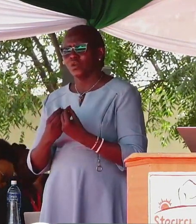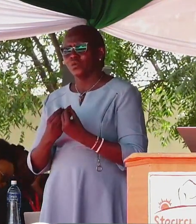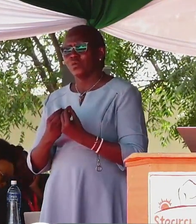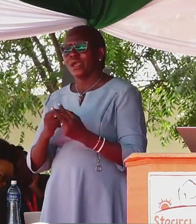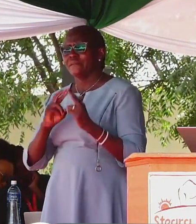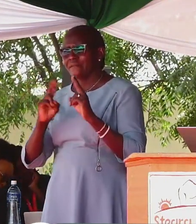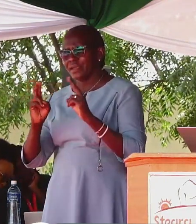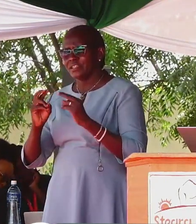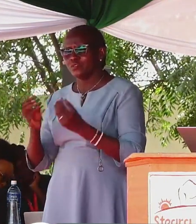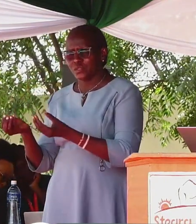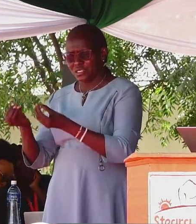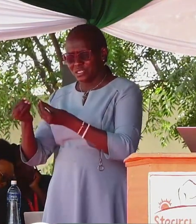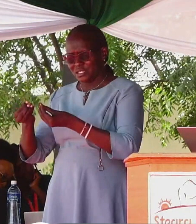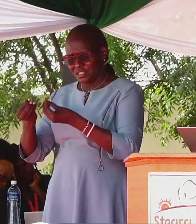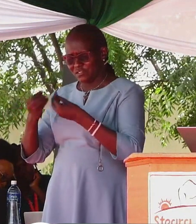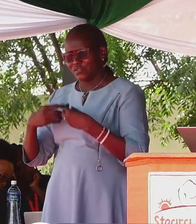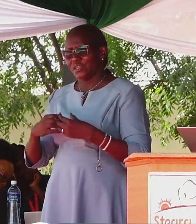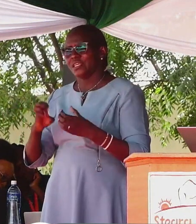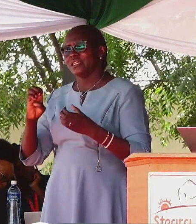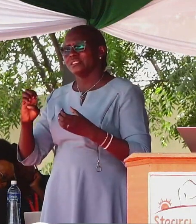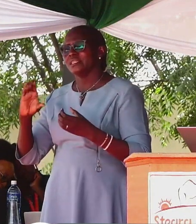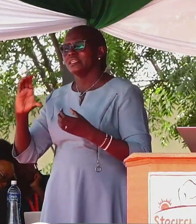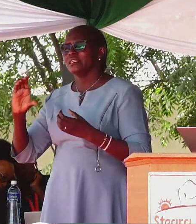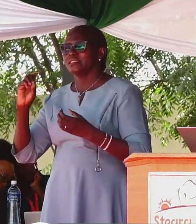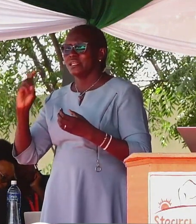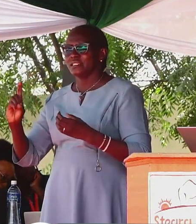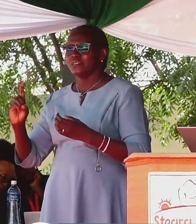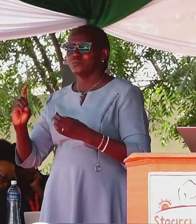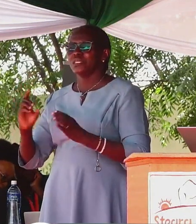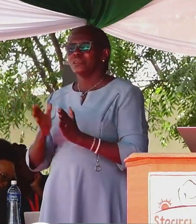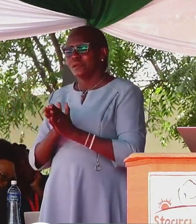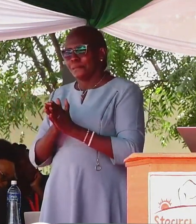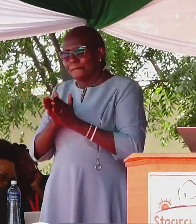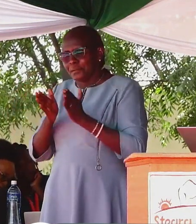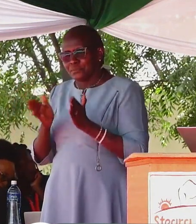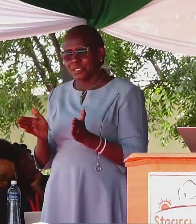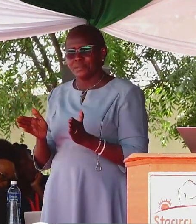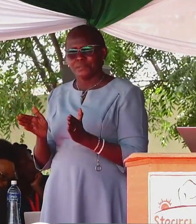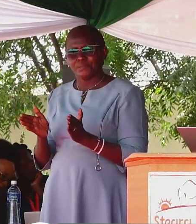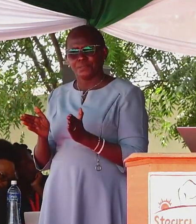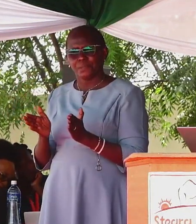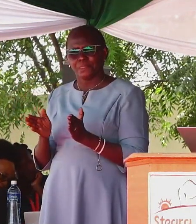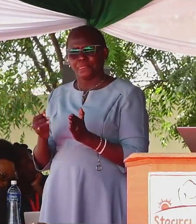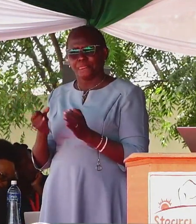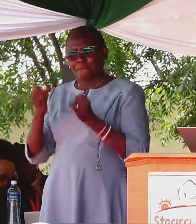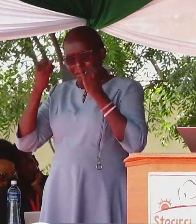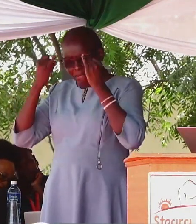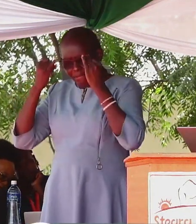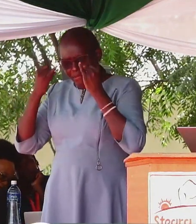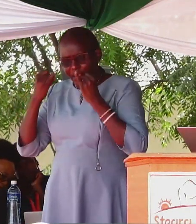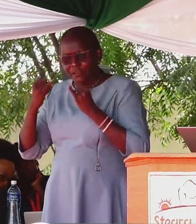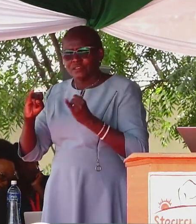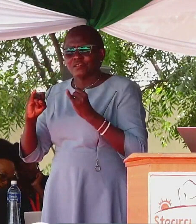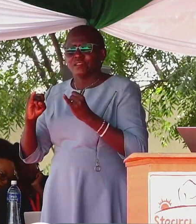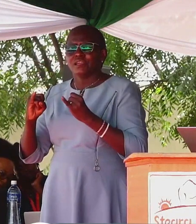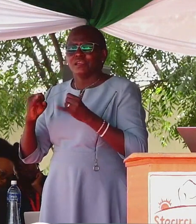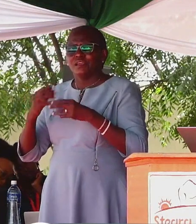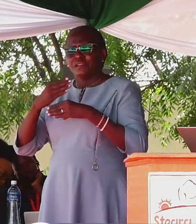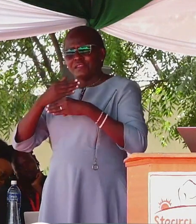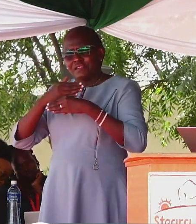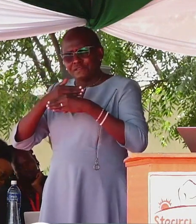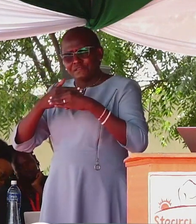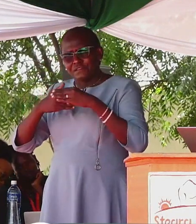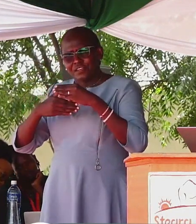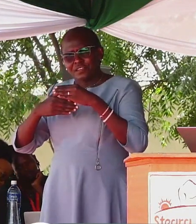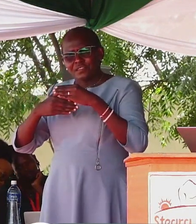to give the ECD centers to become public. On issues of regulatory framework, we have